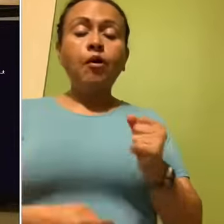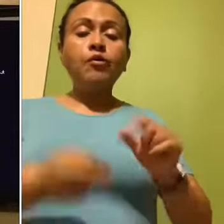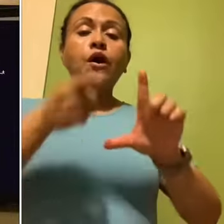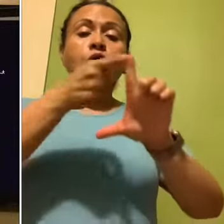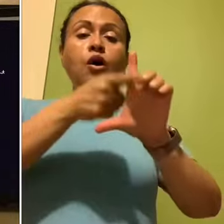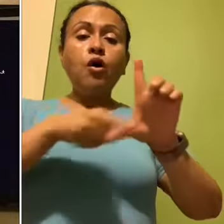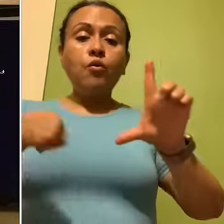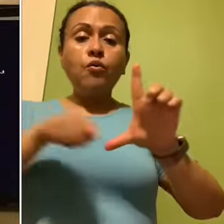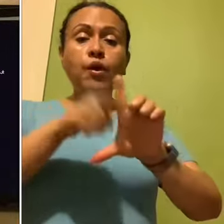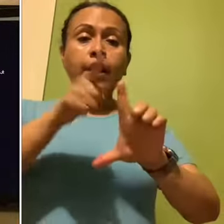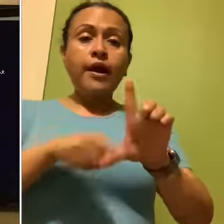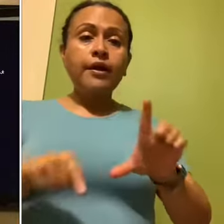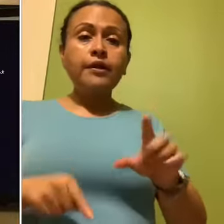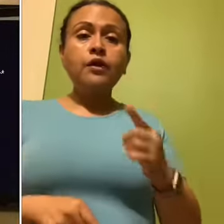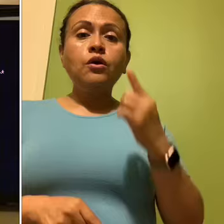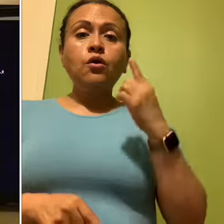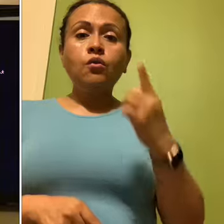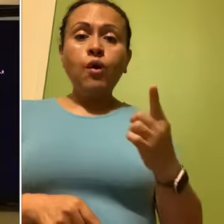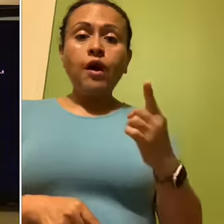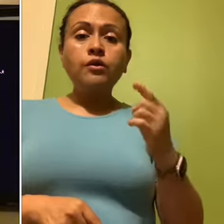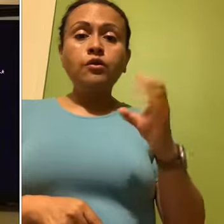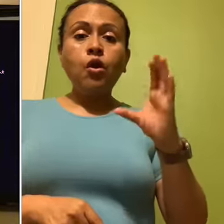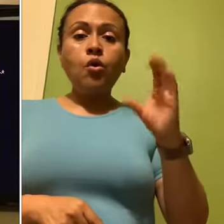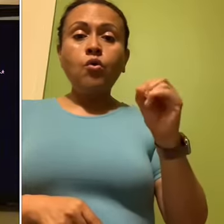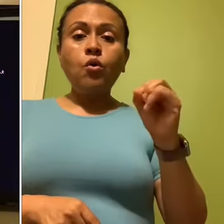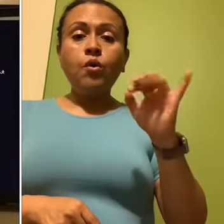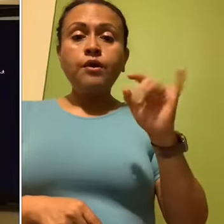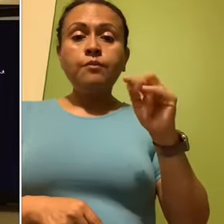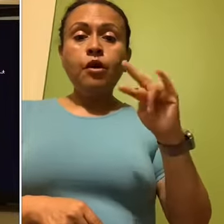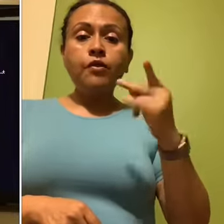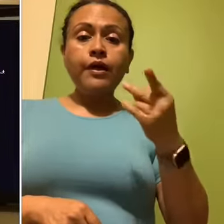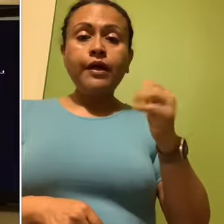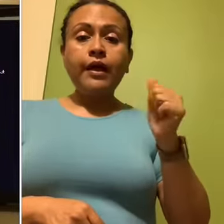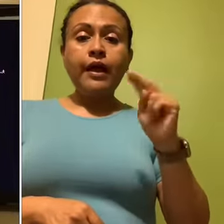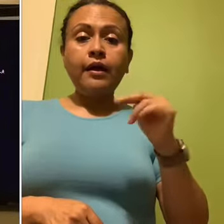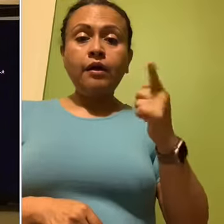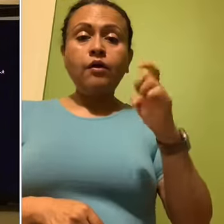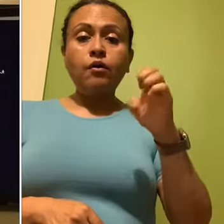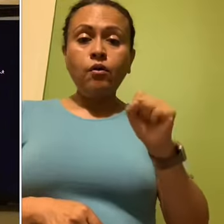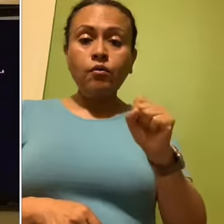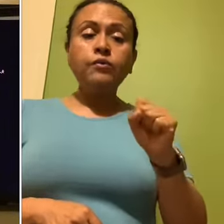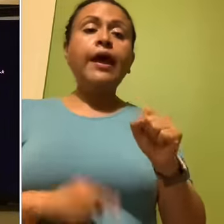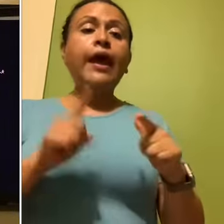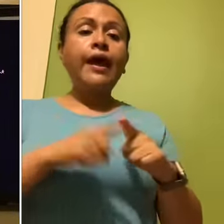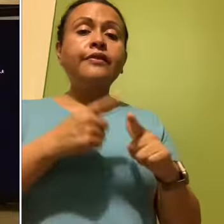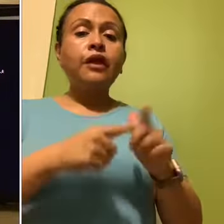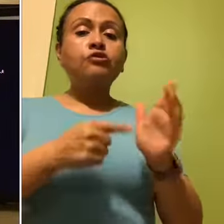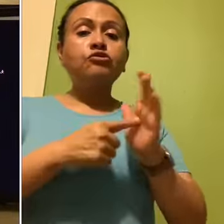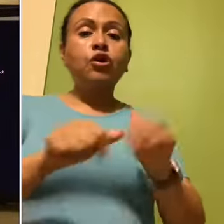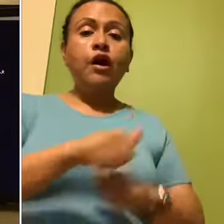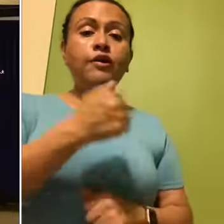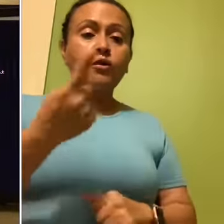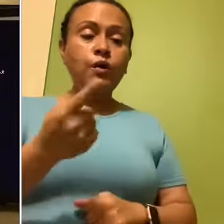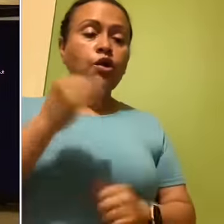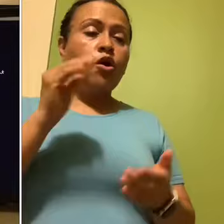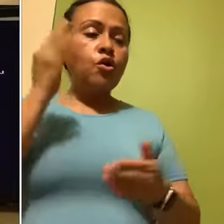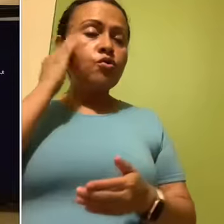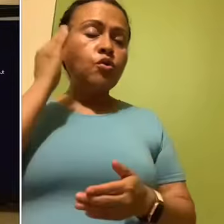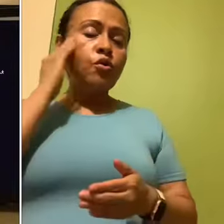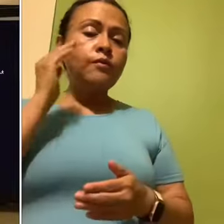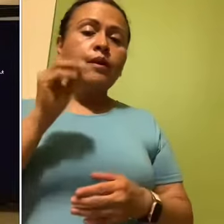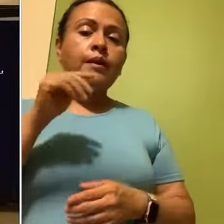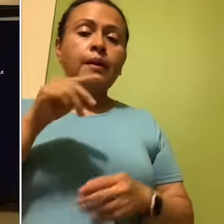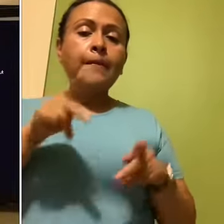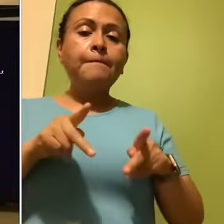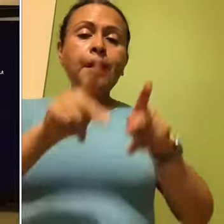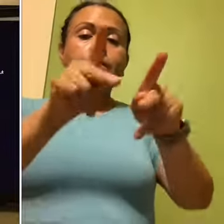that. So we know that these are both right angles. So we have one corresponding angle that is congruent. Now we have to show that the other ones are. And we can show that the other